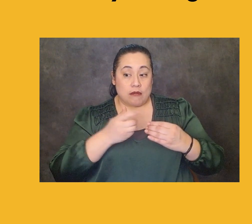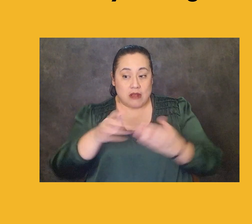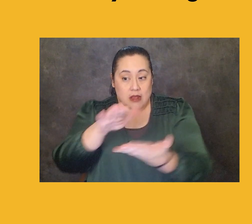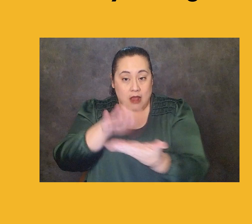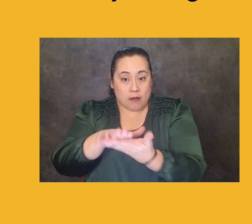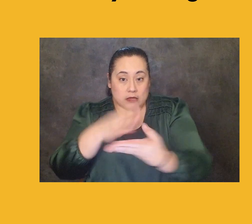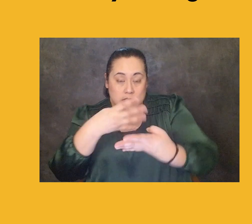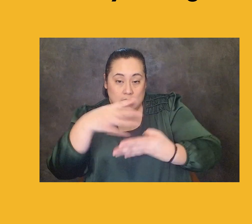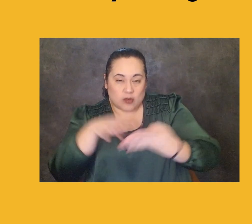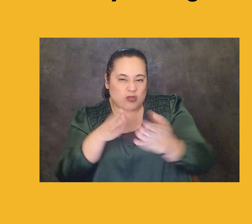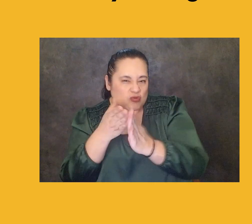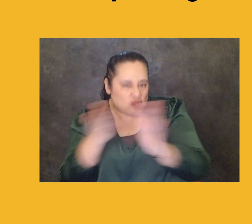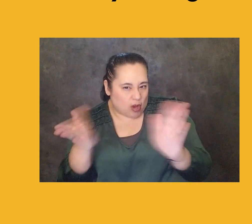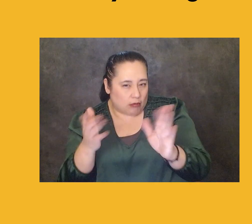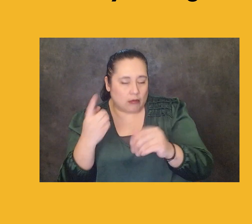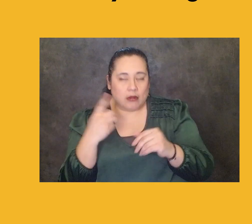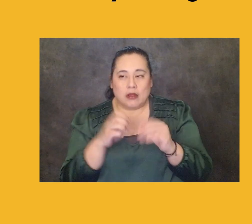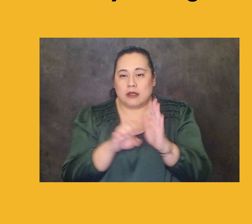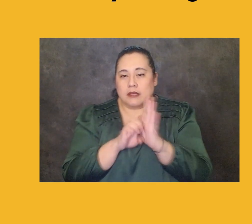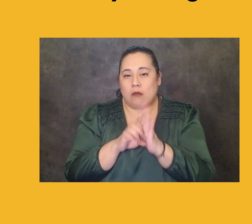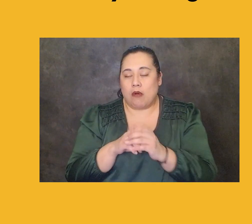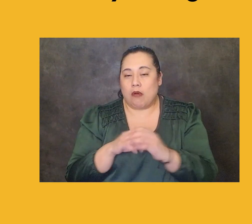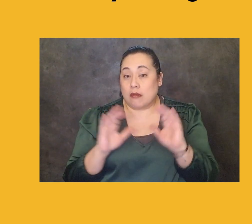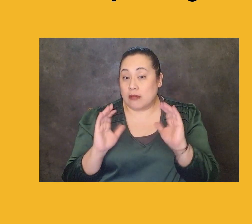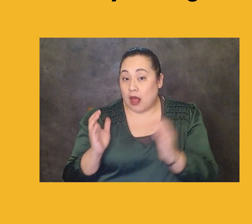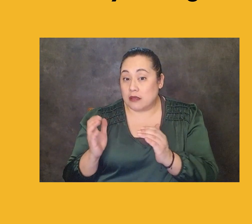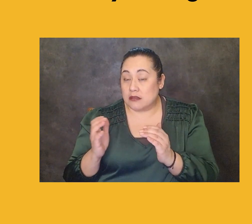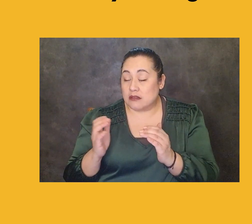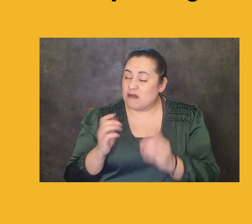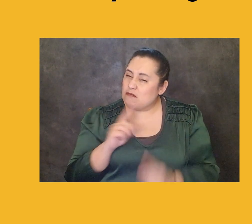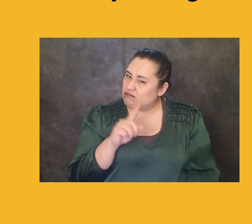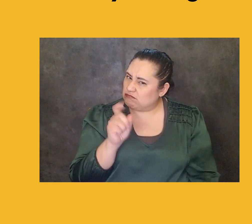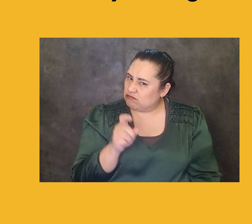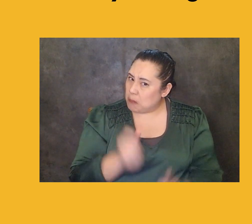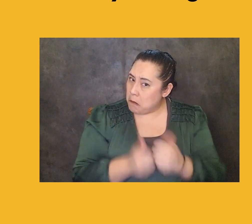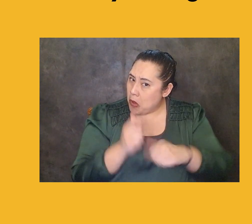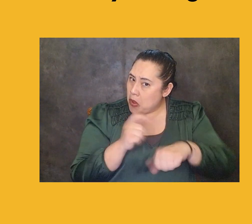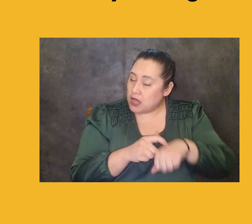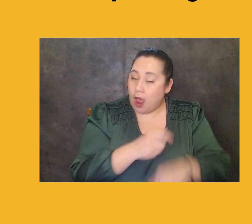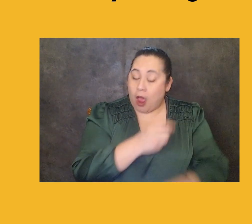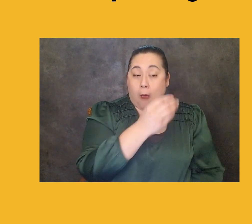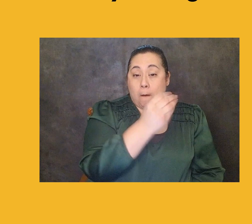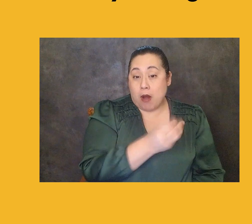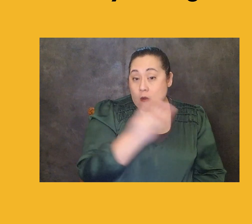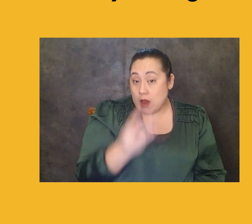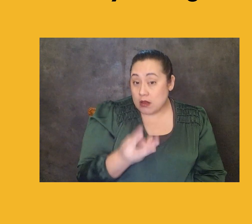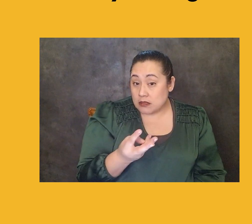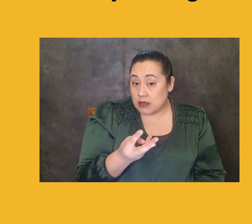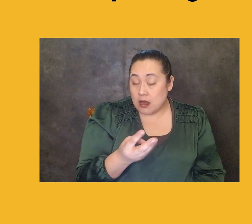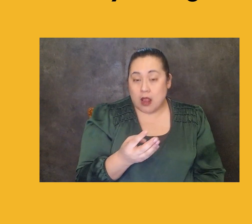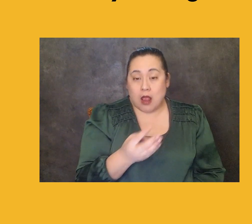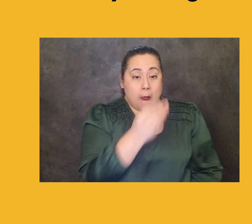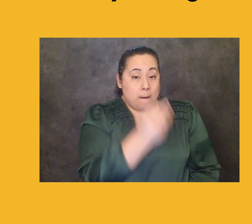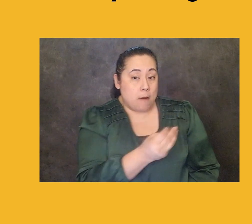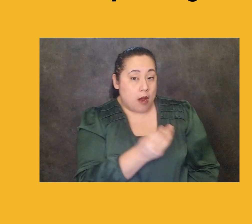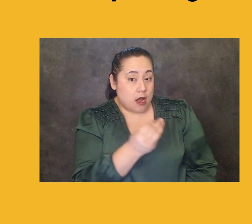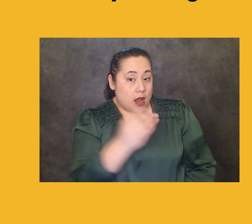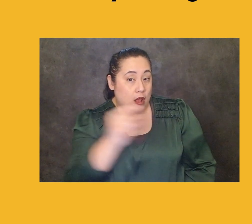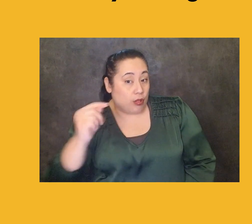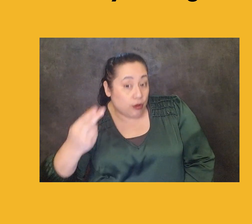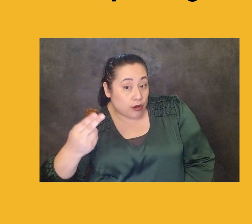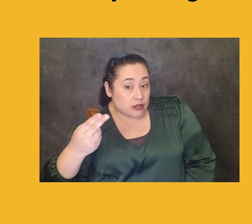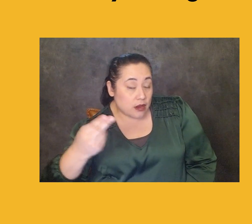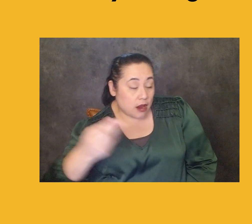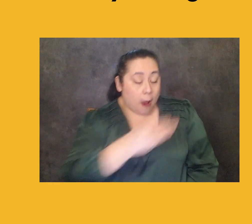when I look at the general campus calendar, most of the times, for example, does a campus schedule Monday, Wednesday, Tuesday,